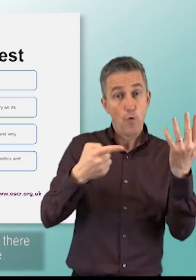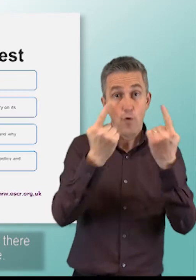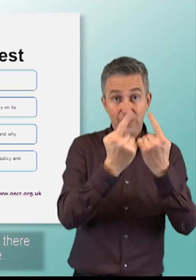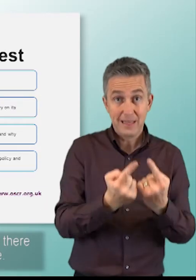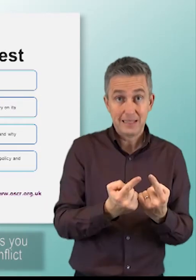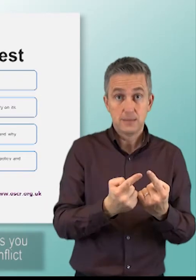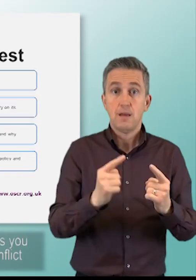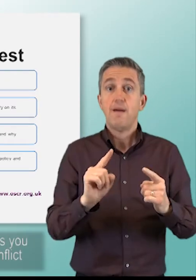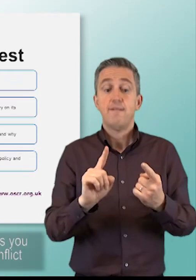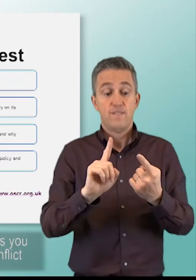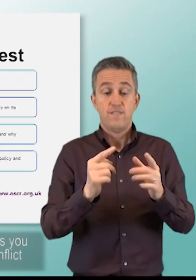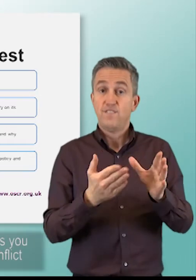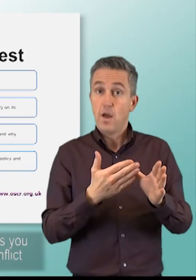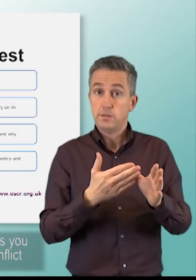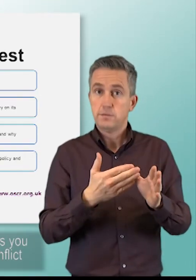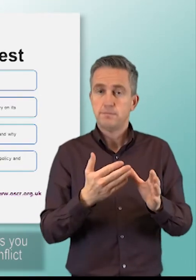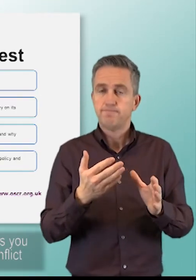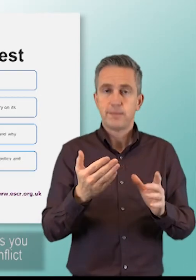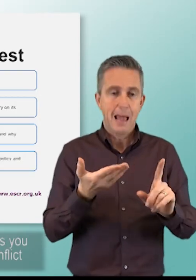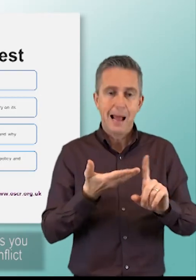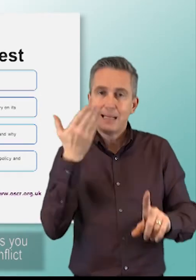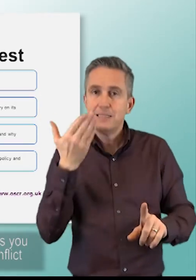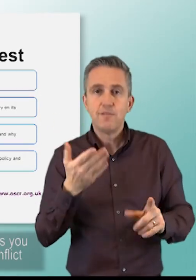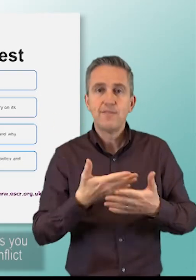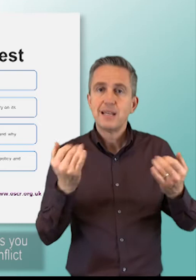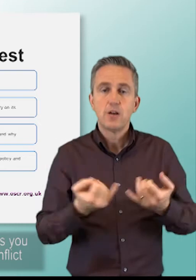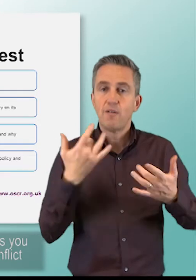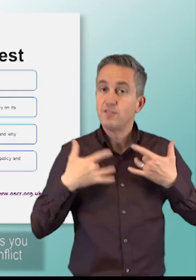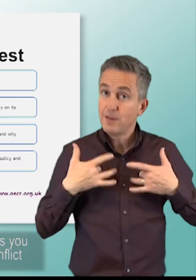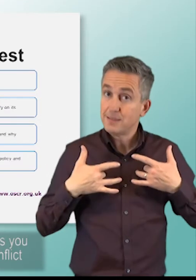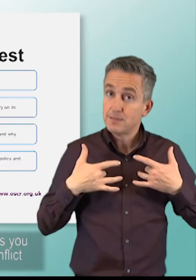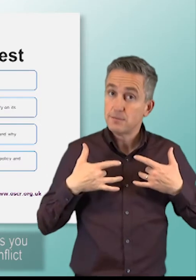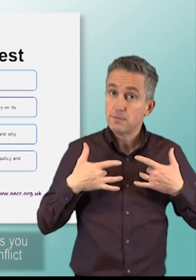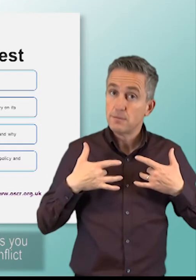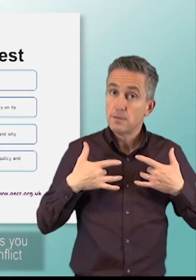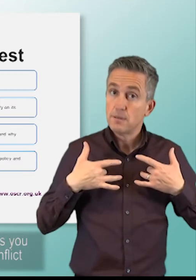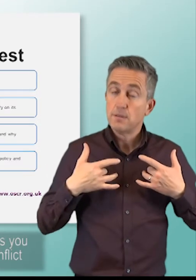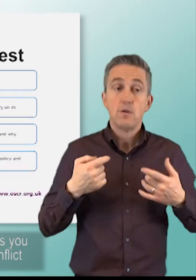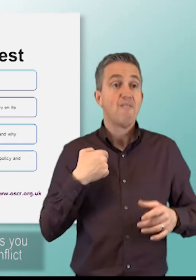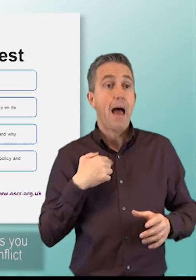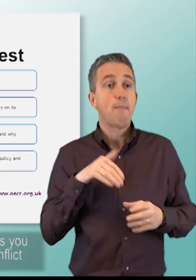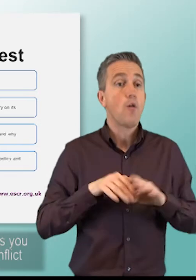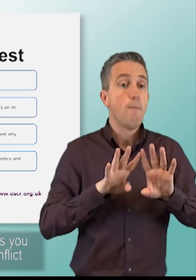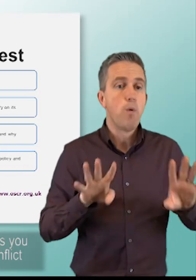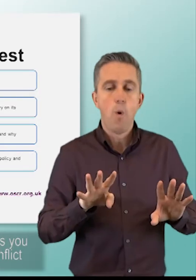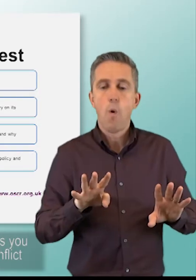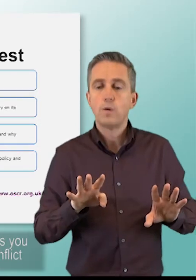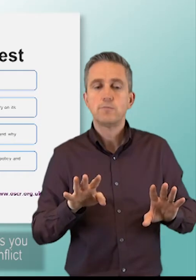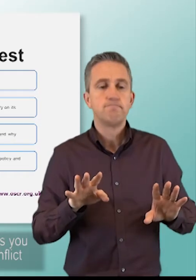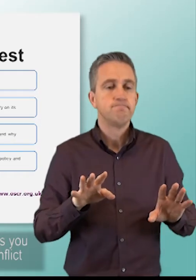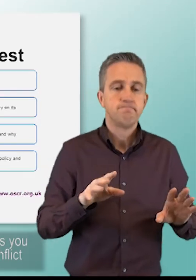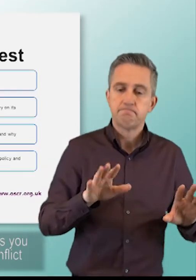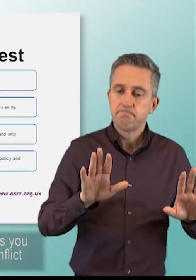guidance. The first is identify. Make sure that as charity trustees, you are able to really easily pick up